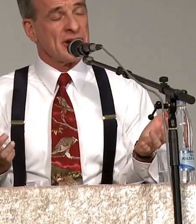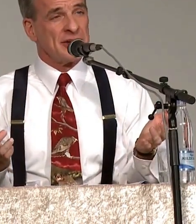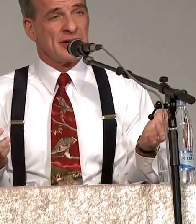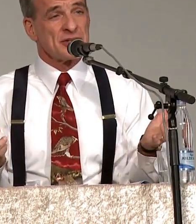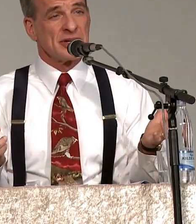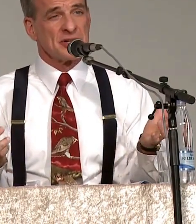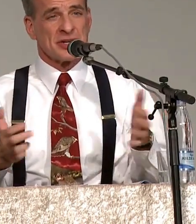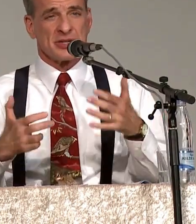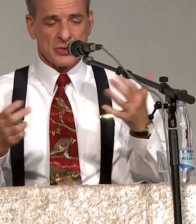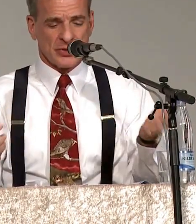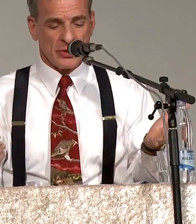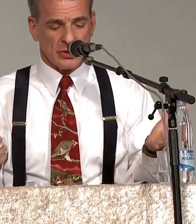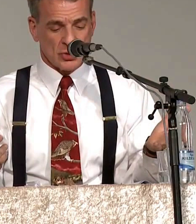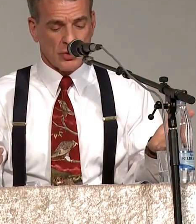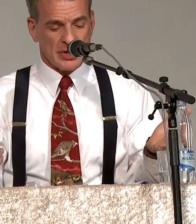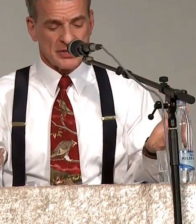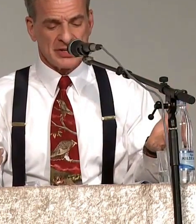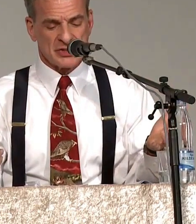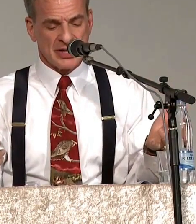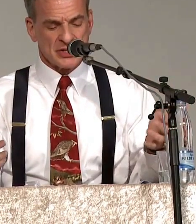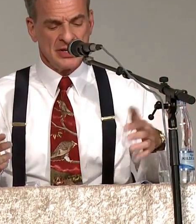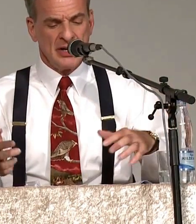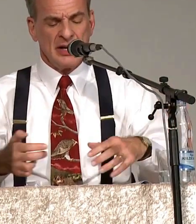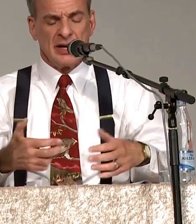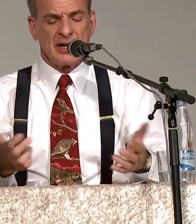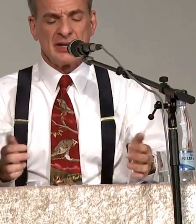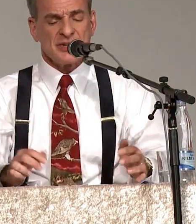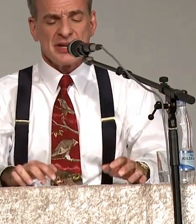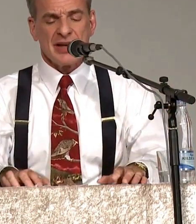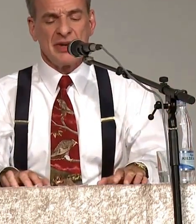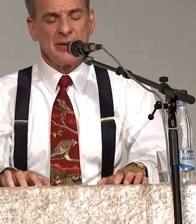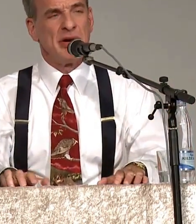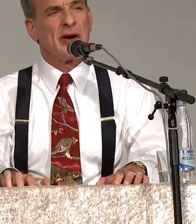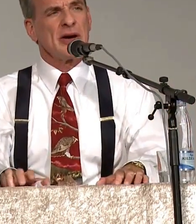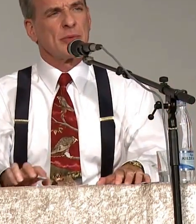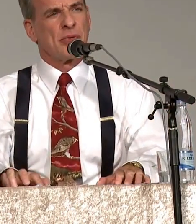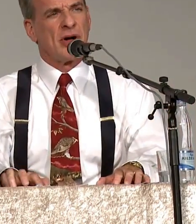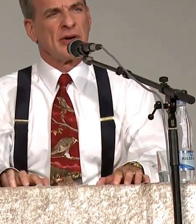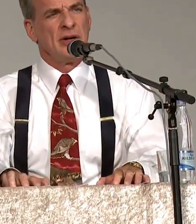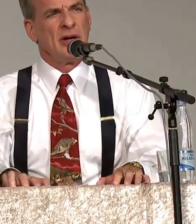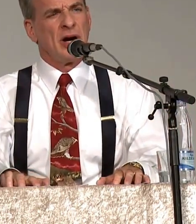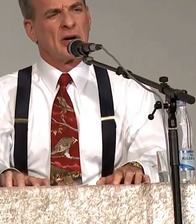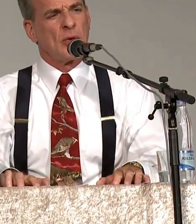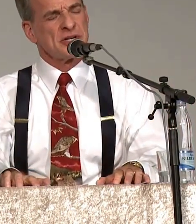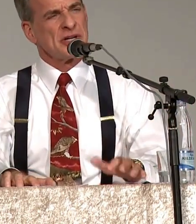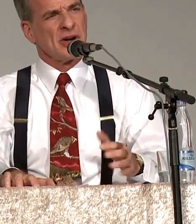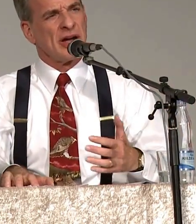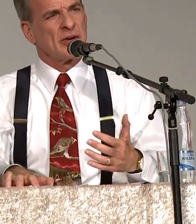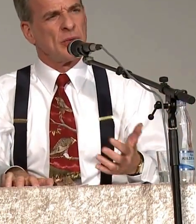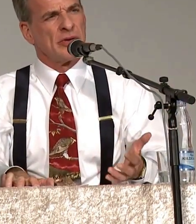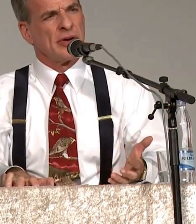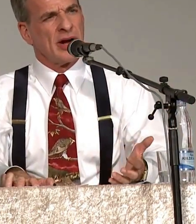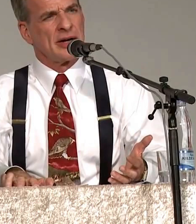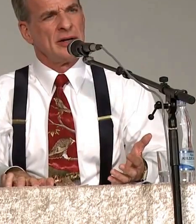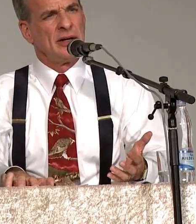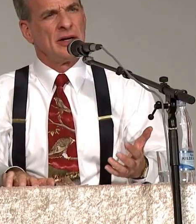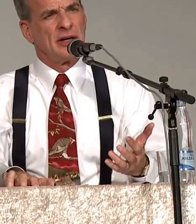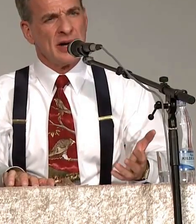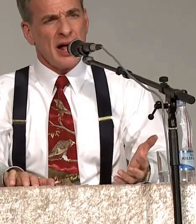phlogiston doesn't exist, or that Tor doesn't exist, doesn't have any bearing upon a question like whether or not